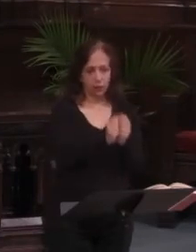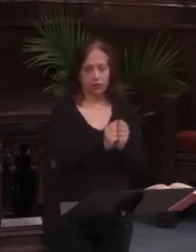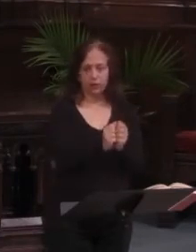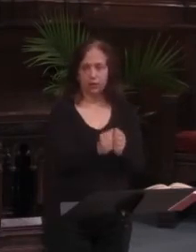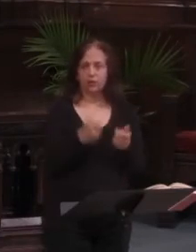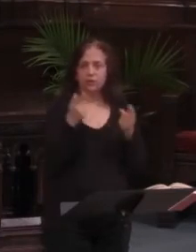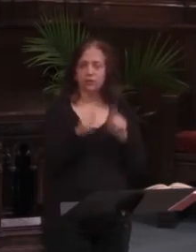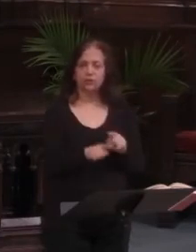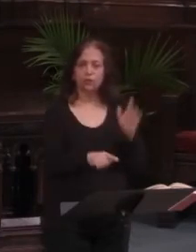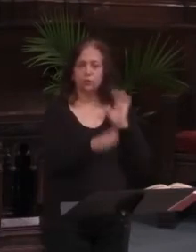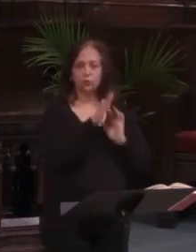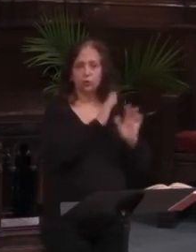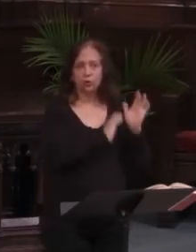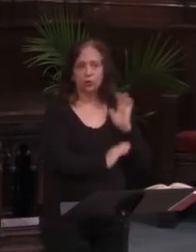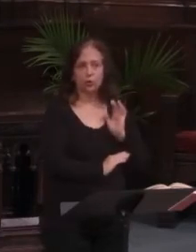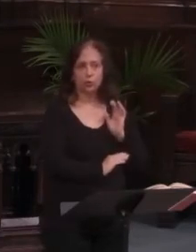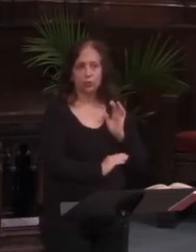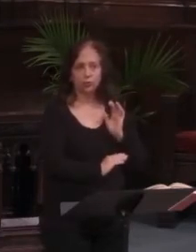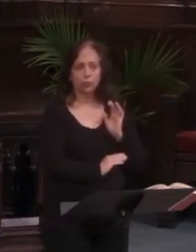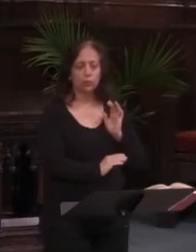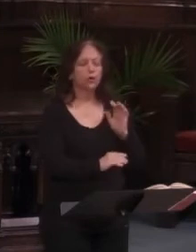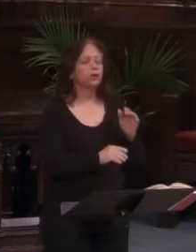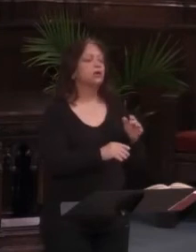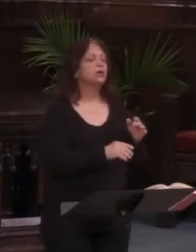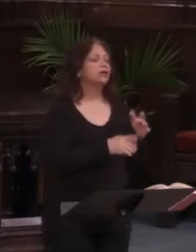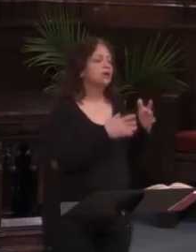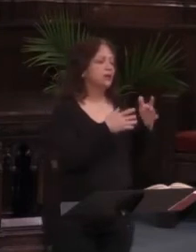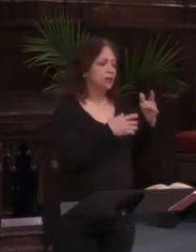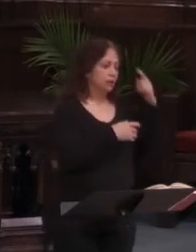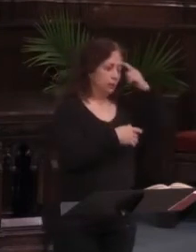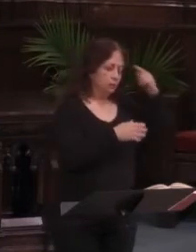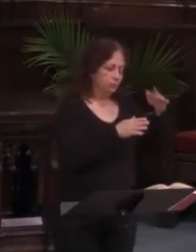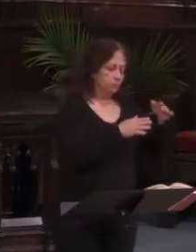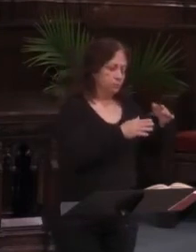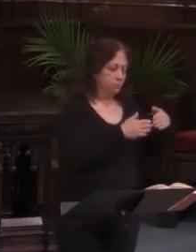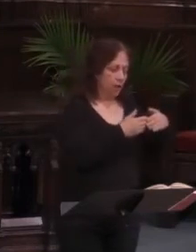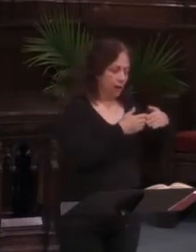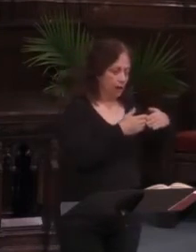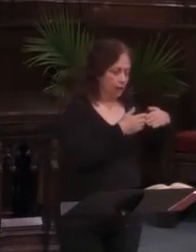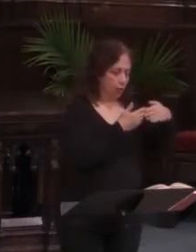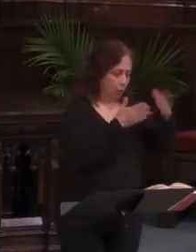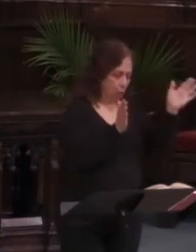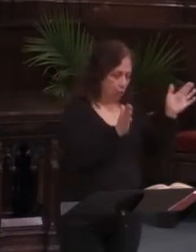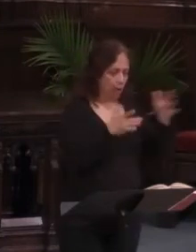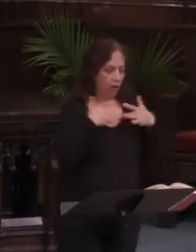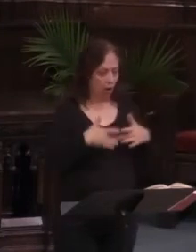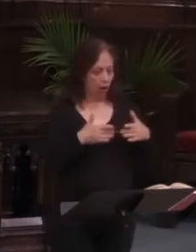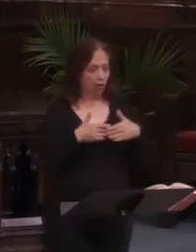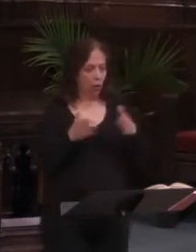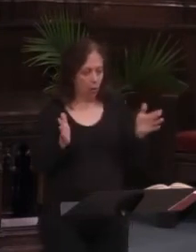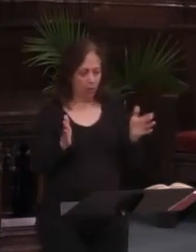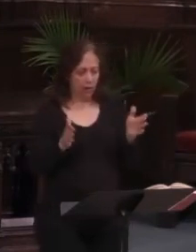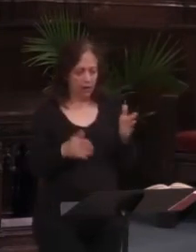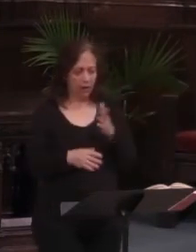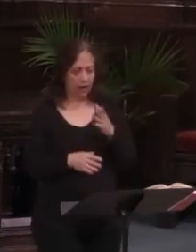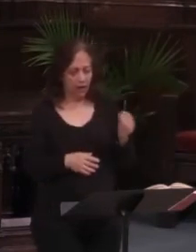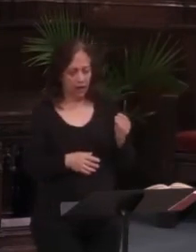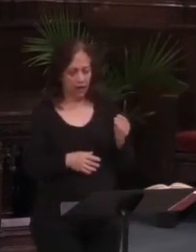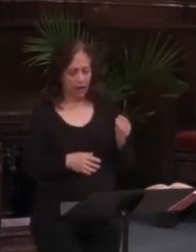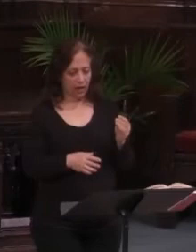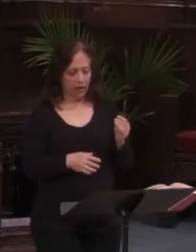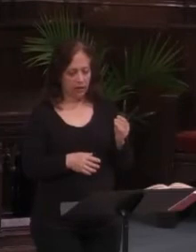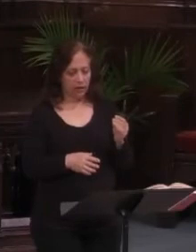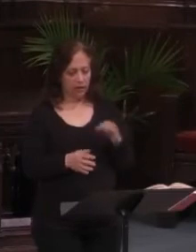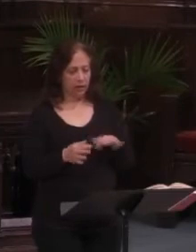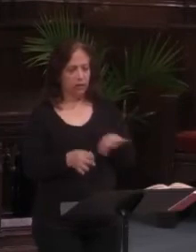So along with open minds and open hearts, the disciples embraced open spirits, spirits that were open